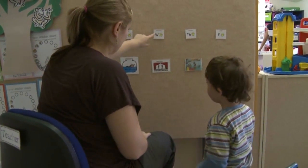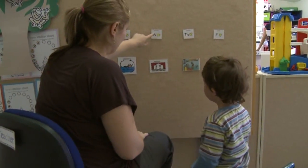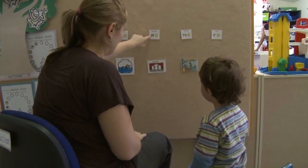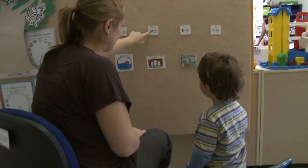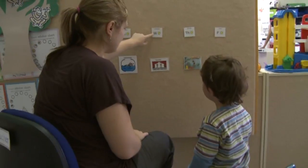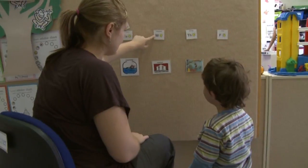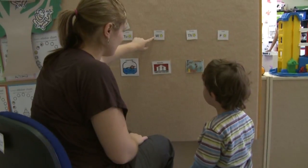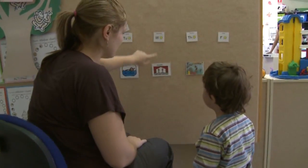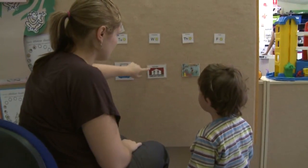words.